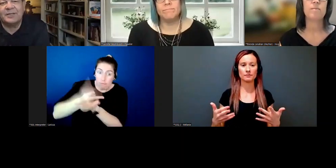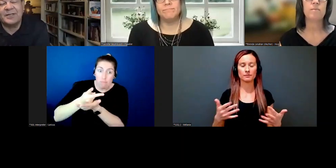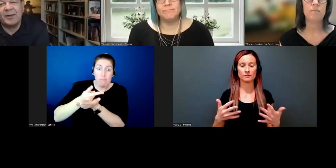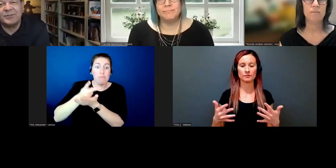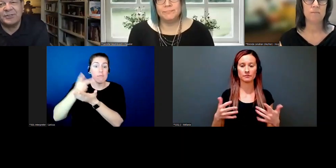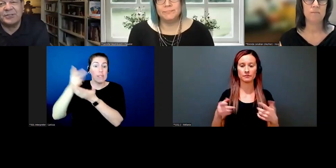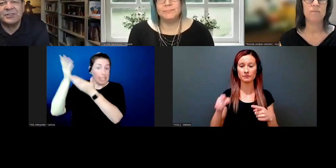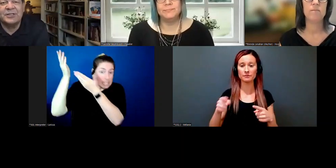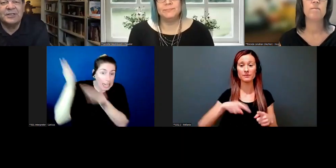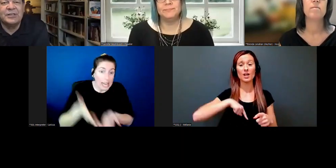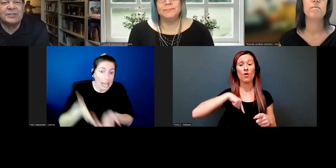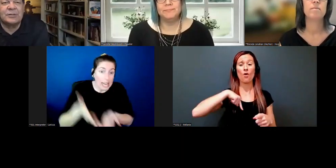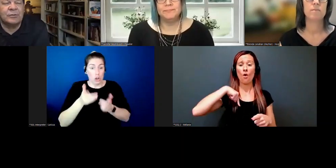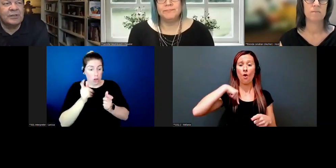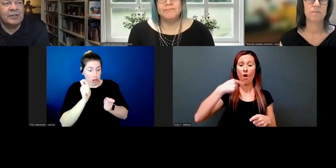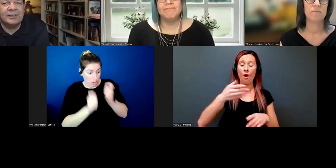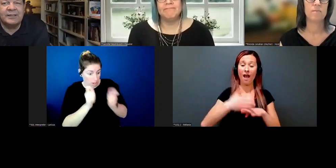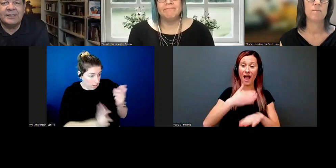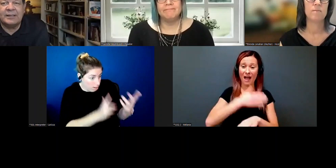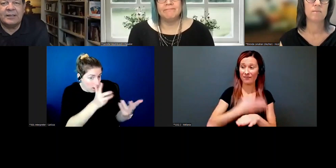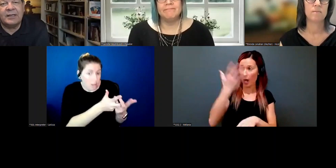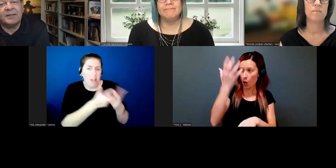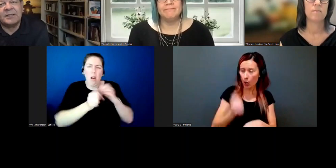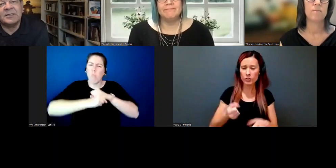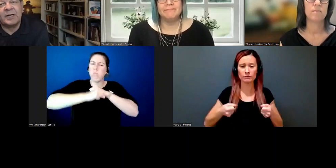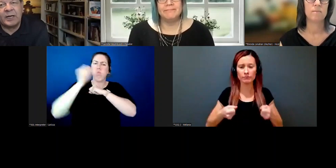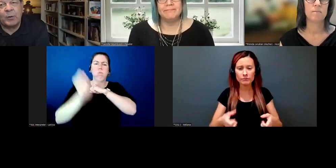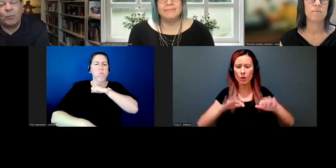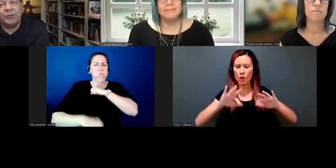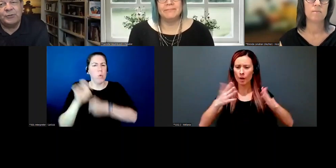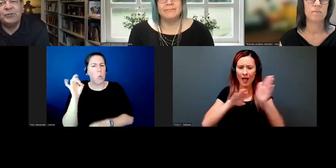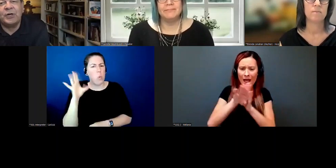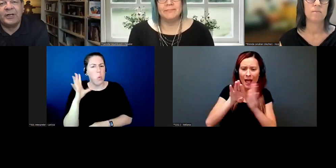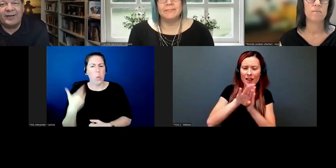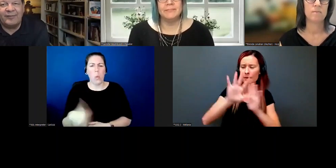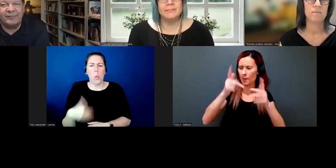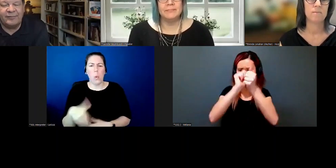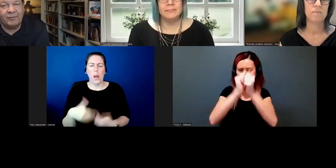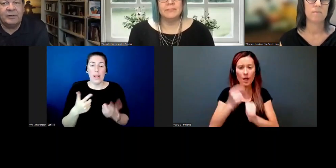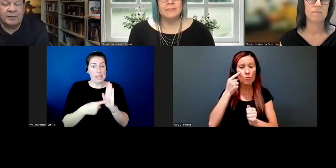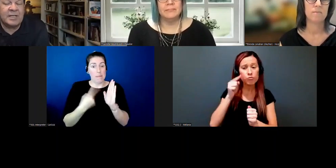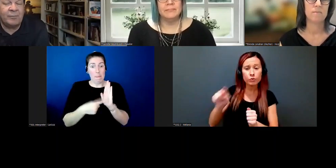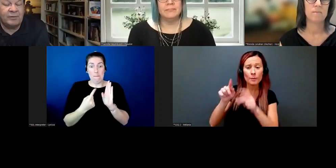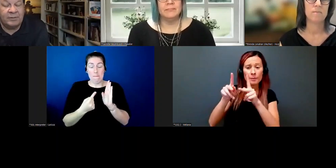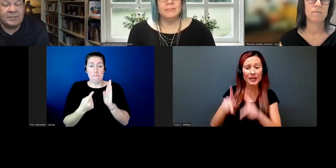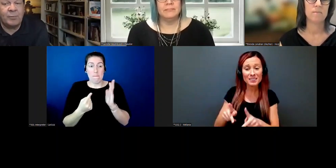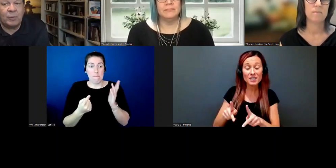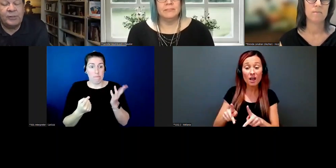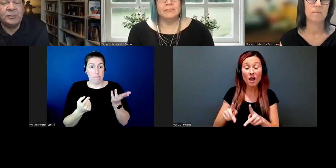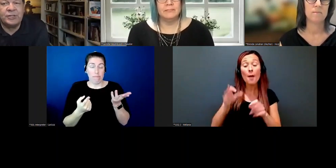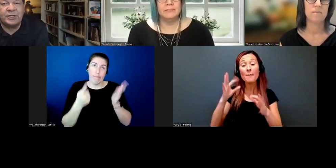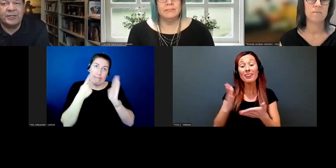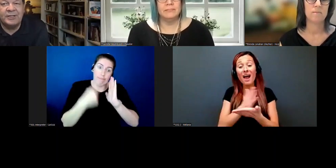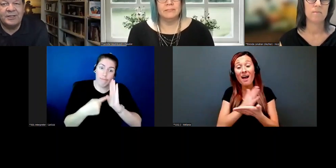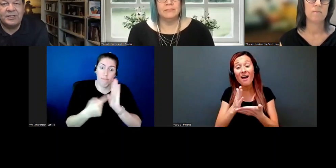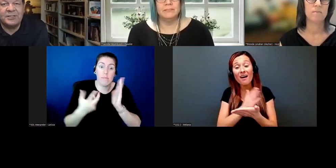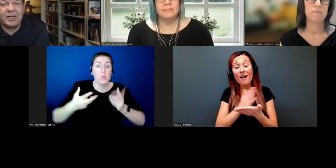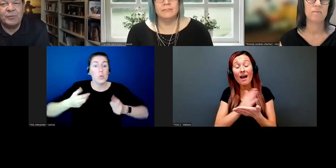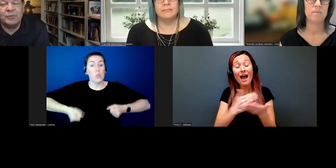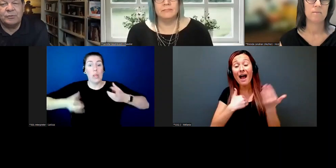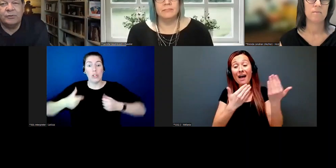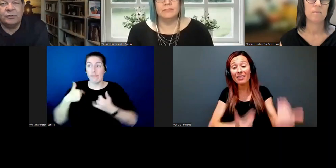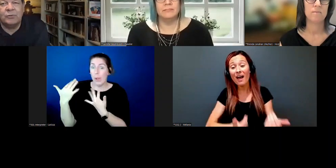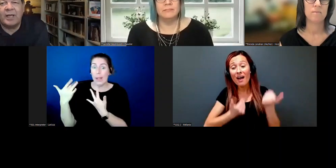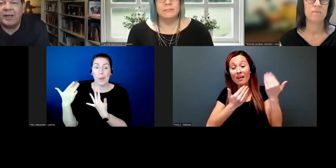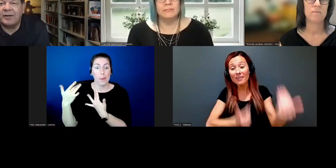them adapted. So and that time where you do not have example wheelchair is time